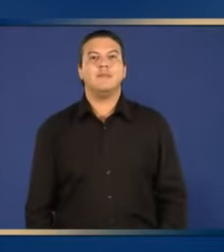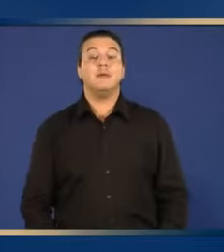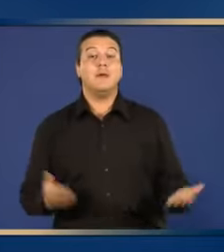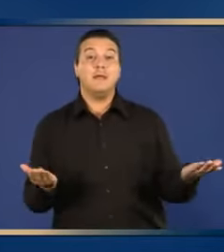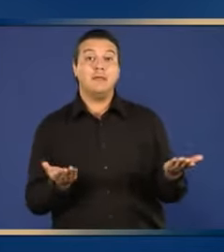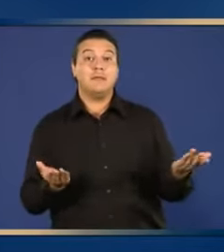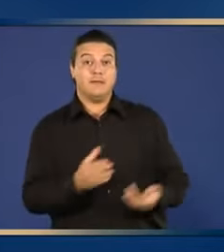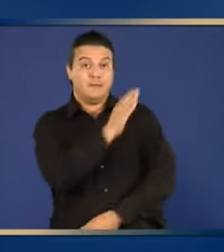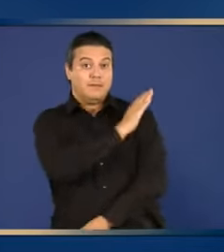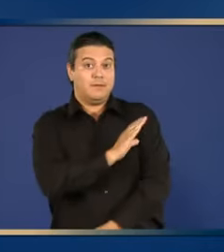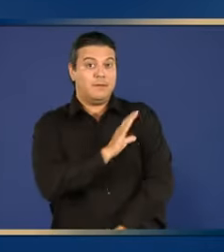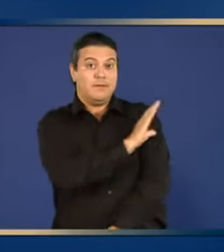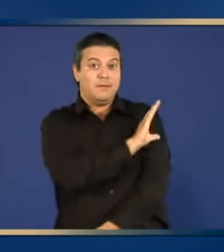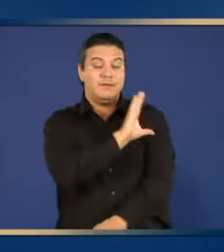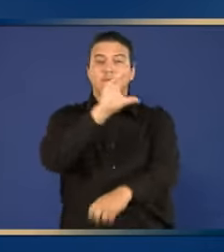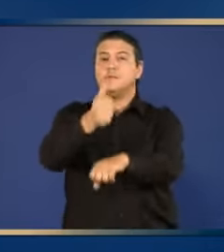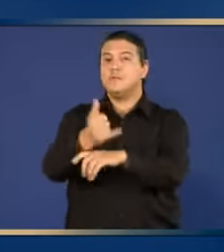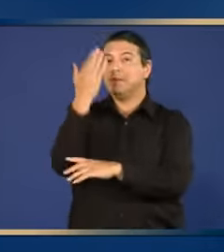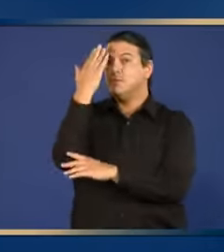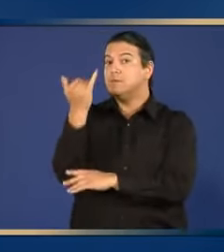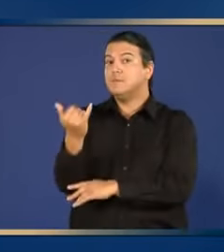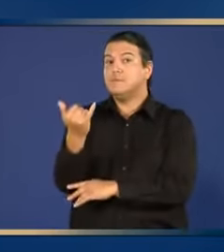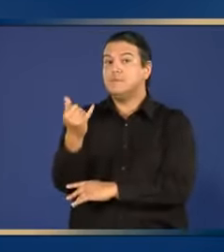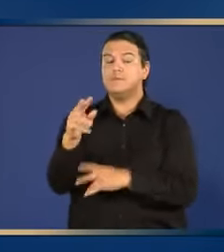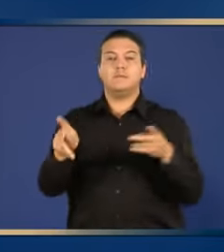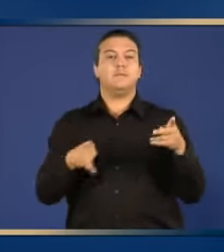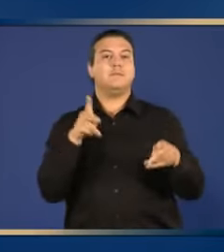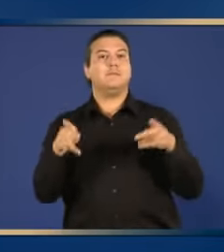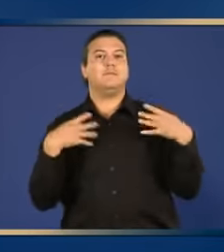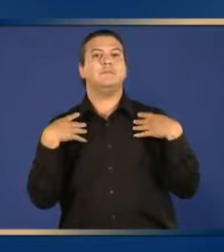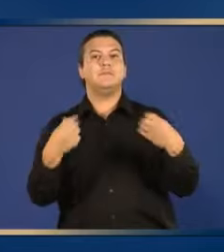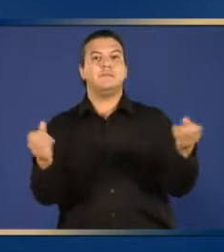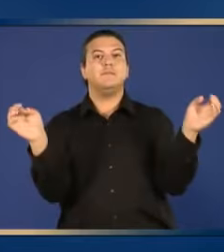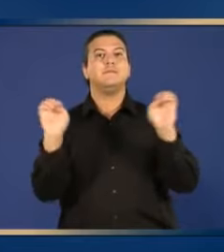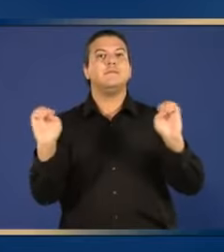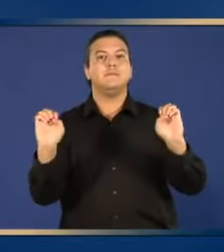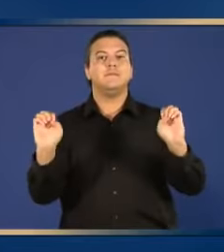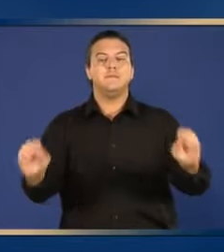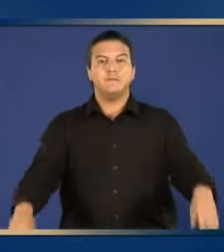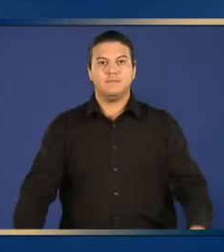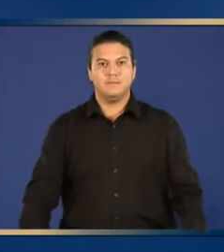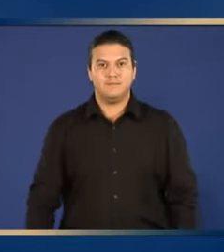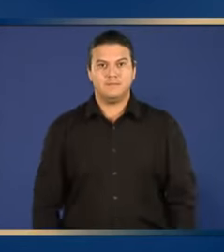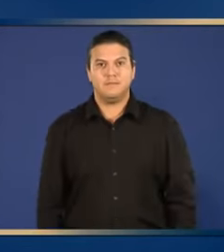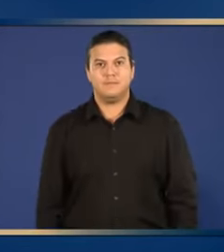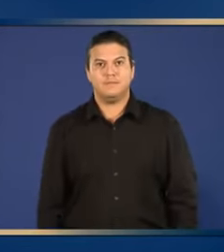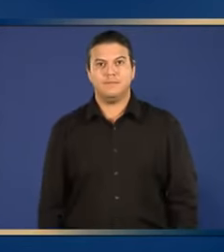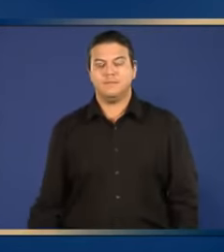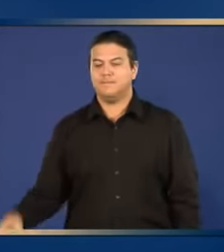This clinic is operating in response to a public health emergency.